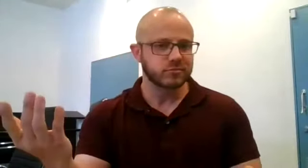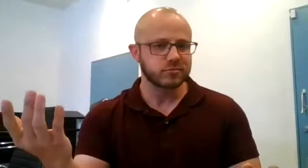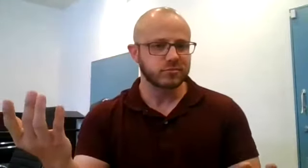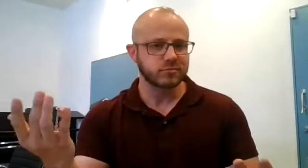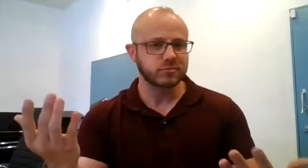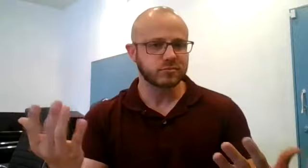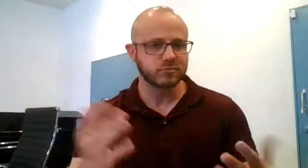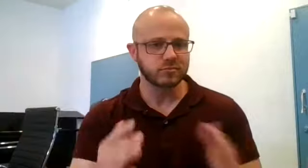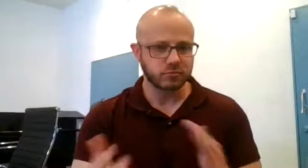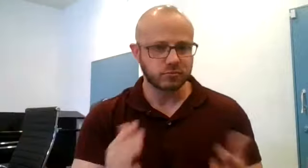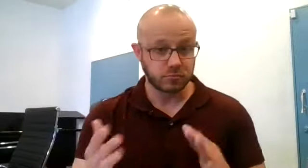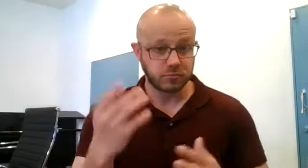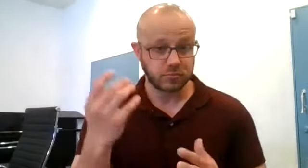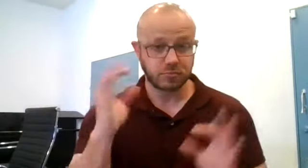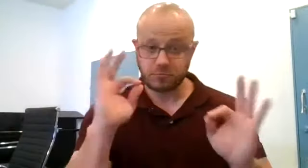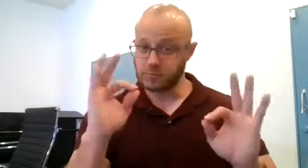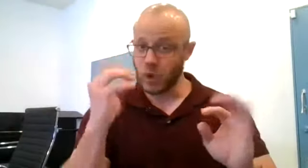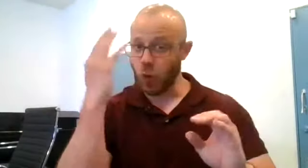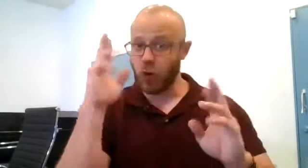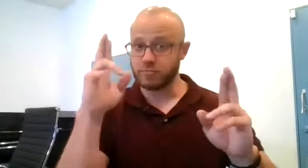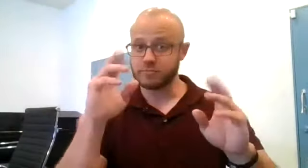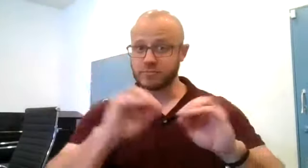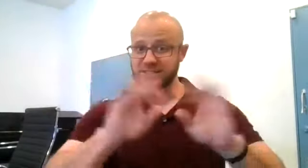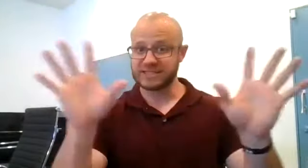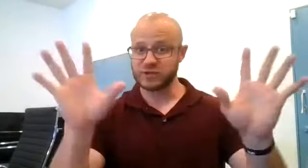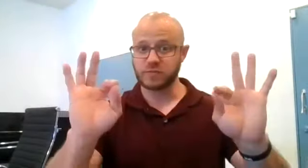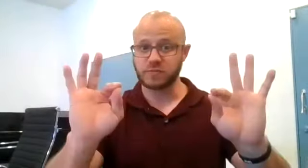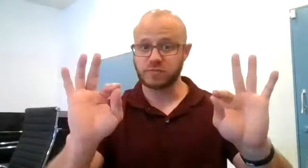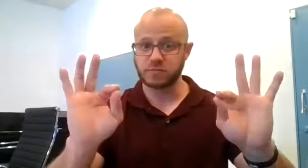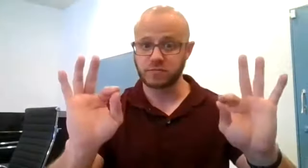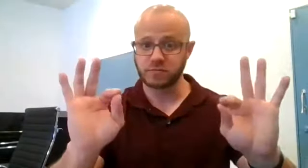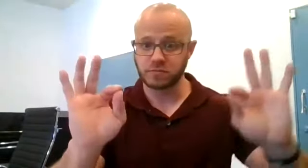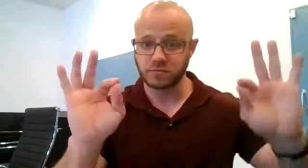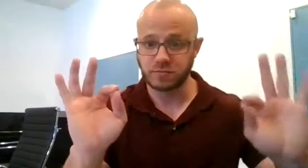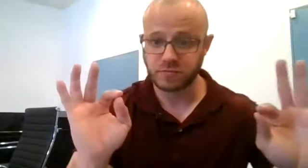the age of the boy or the name of the boy or girl. I hope that's clear.